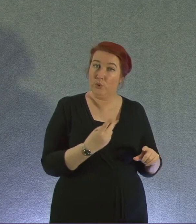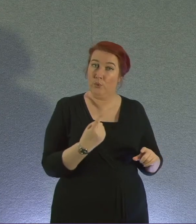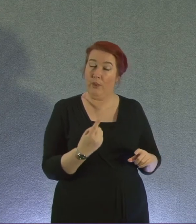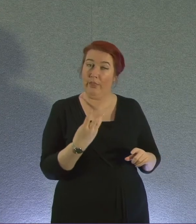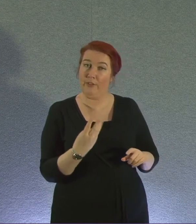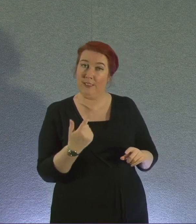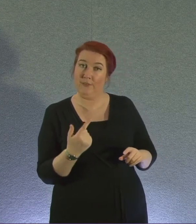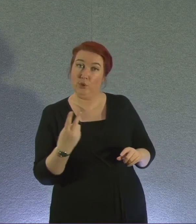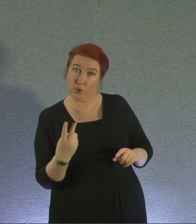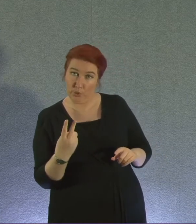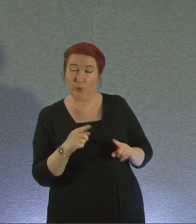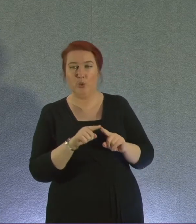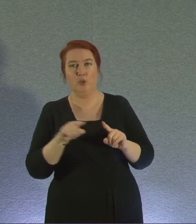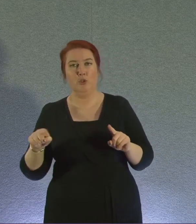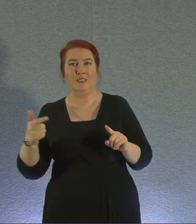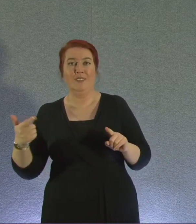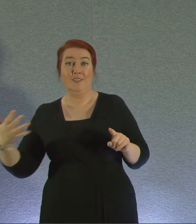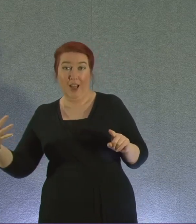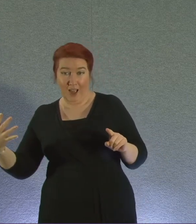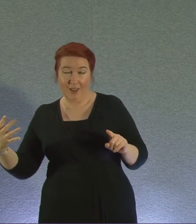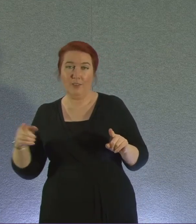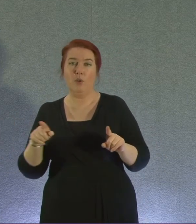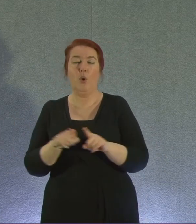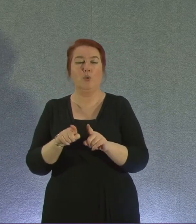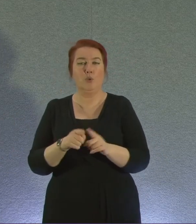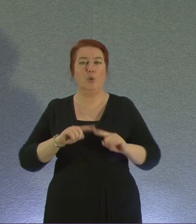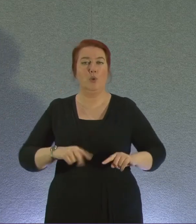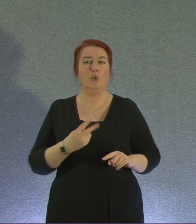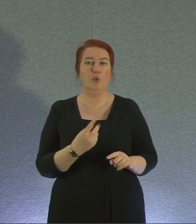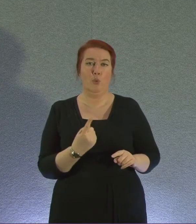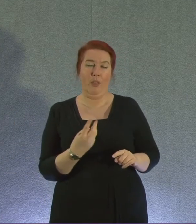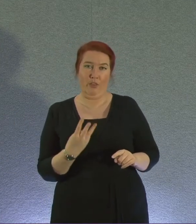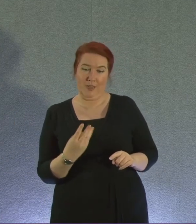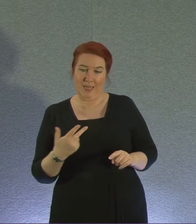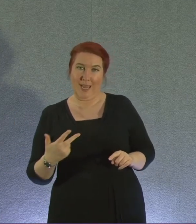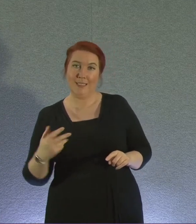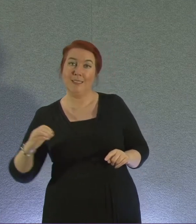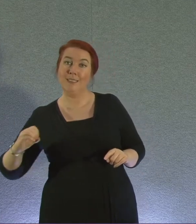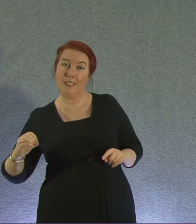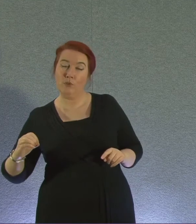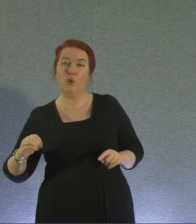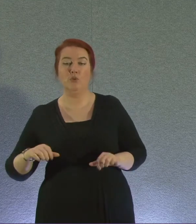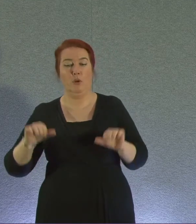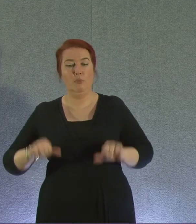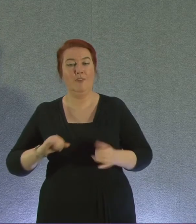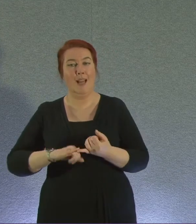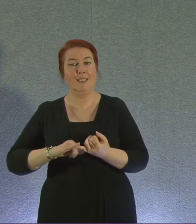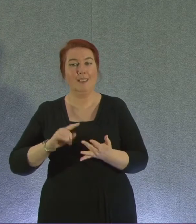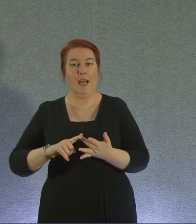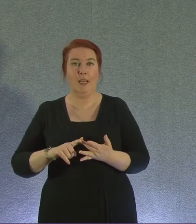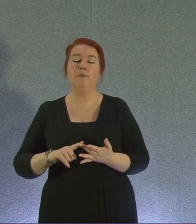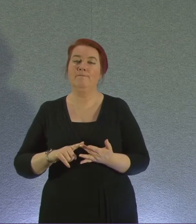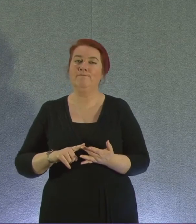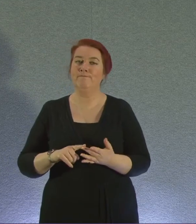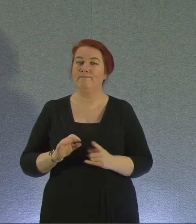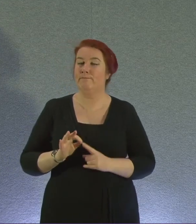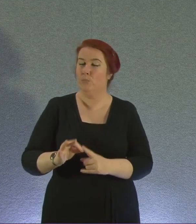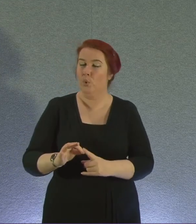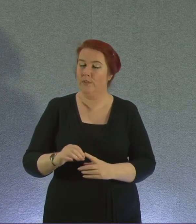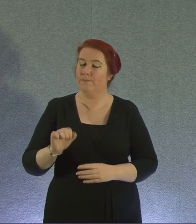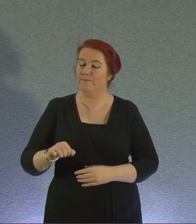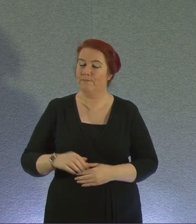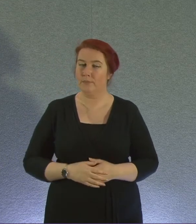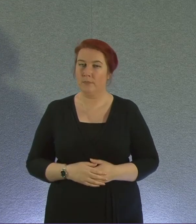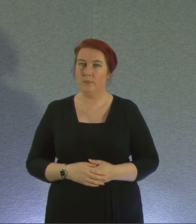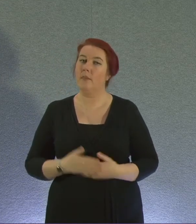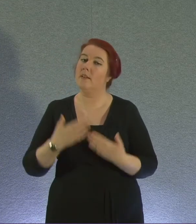to 21375 and 21380 on approval of an SSI? Moved, Presiding Officer. Thank